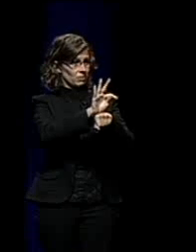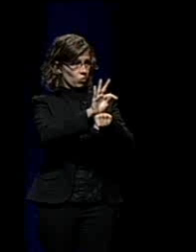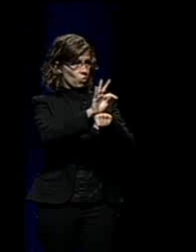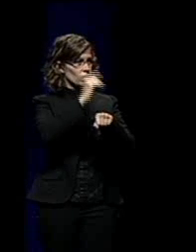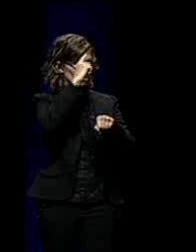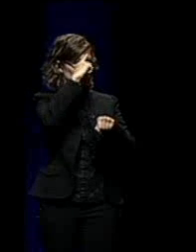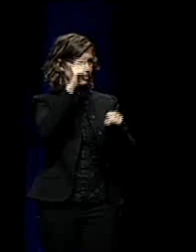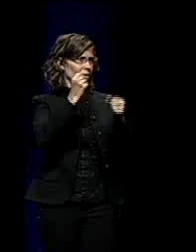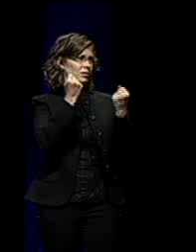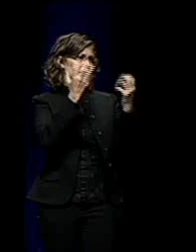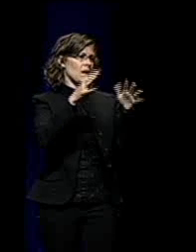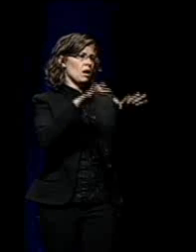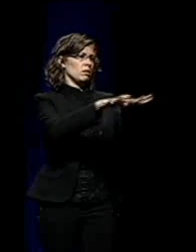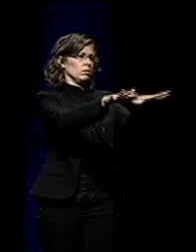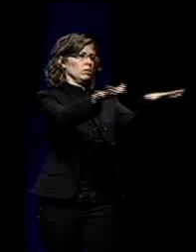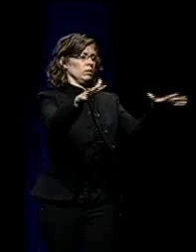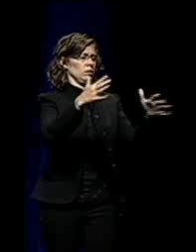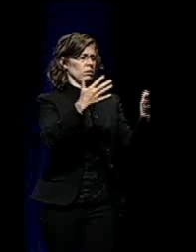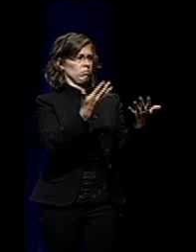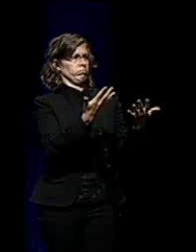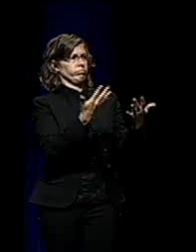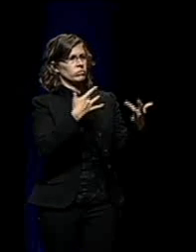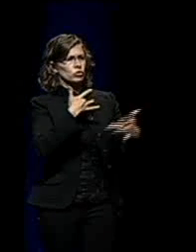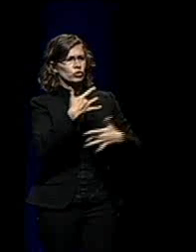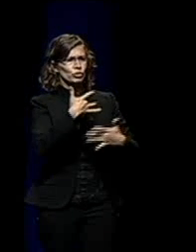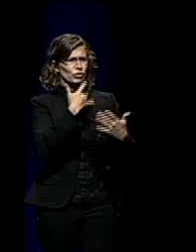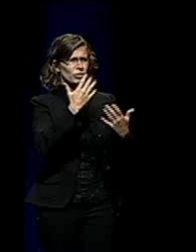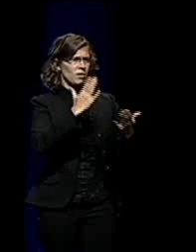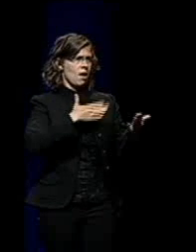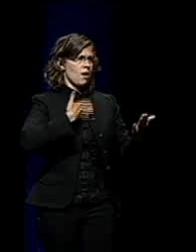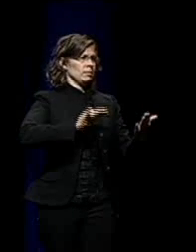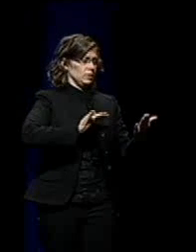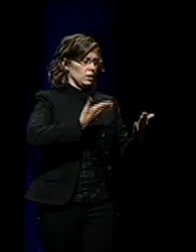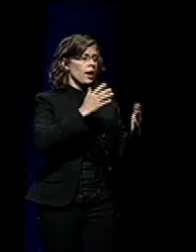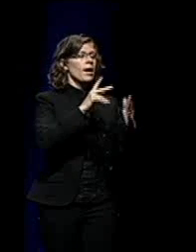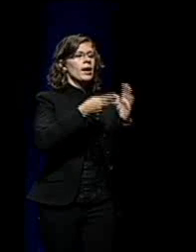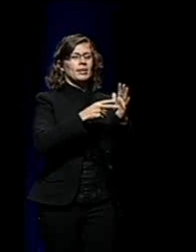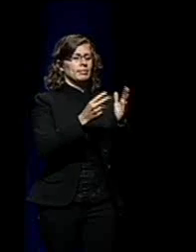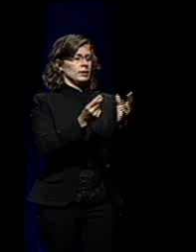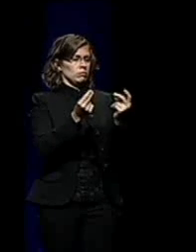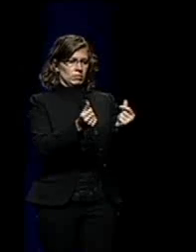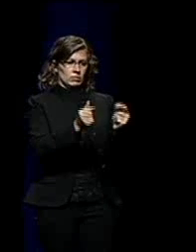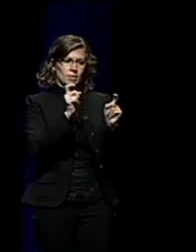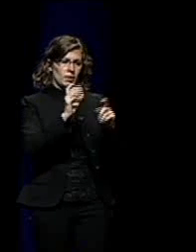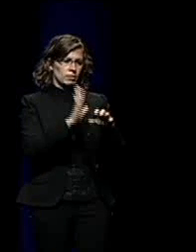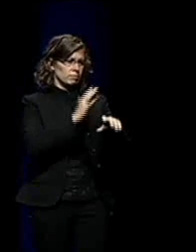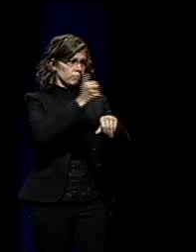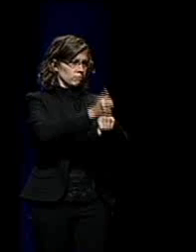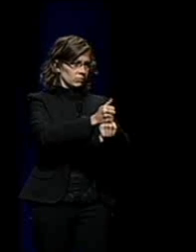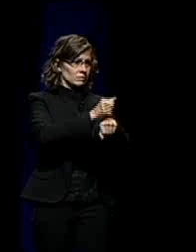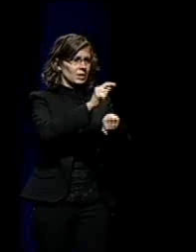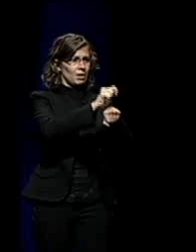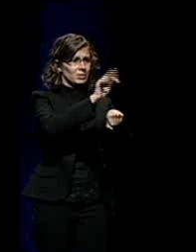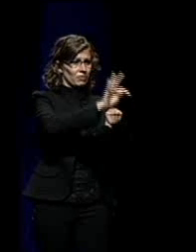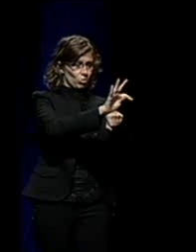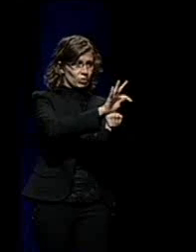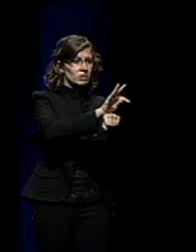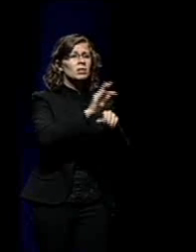address the issues you had raised. So clearly these issues were more pressing. However, the specialty examinations are not being ignored. Currently,